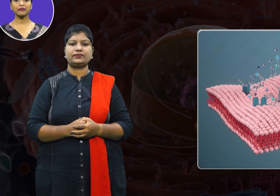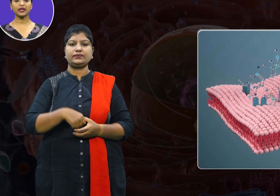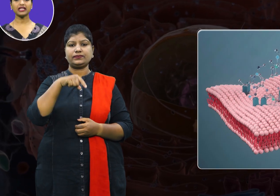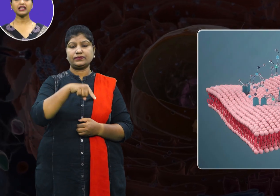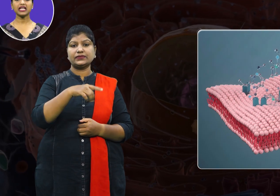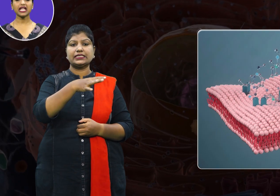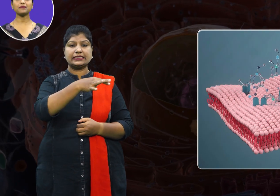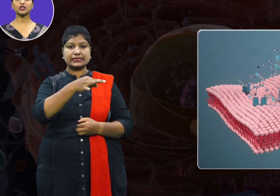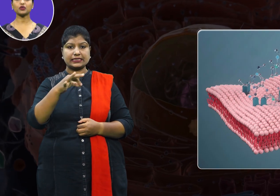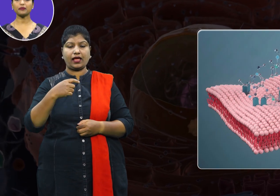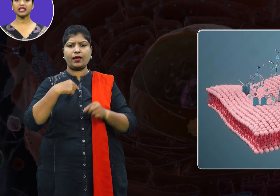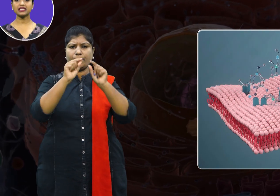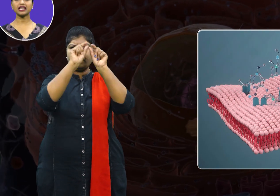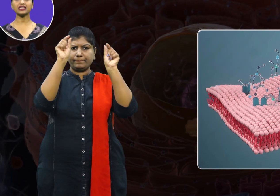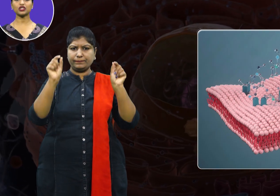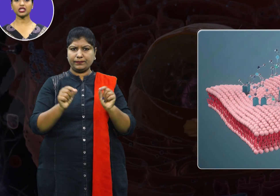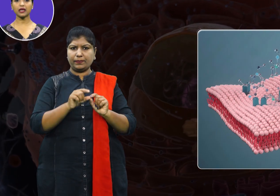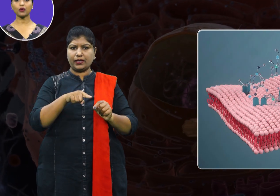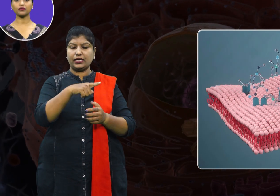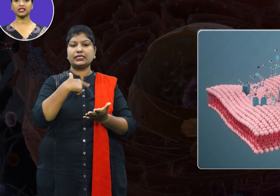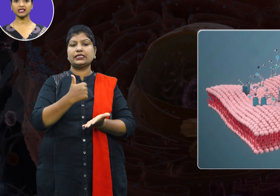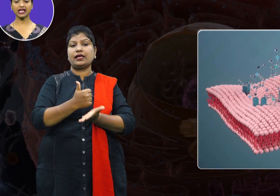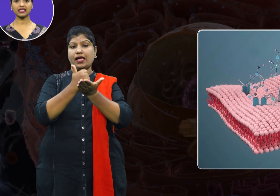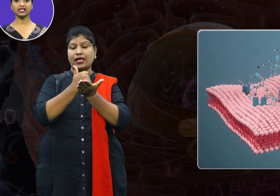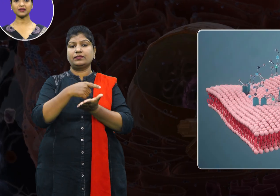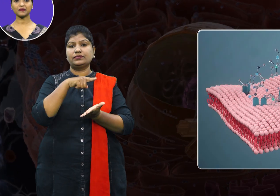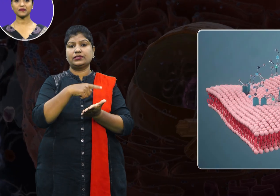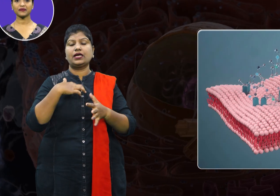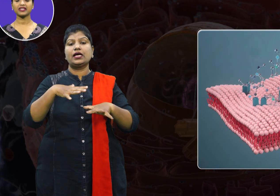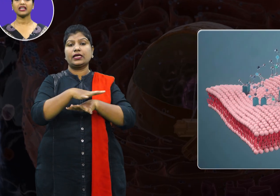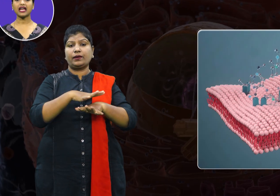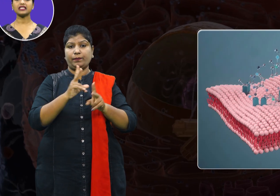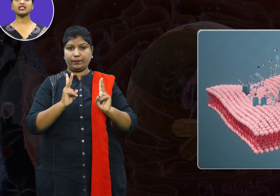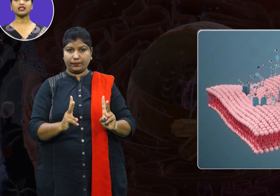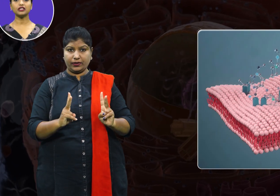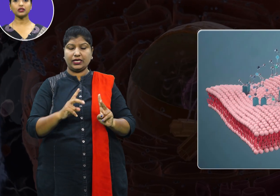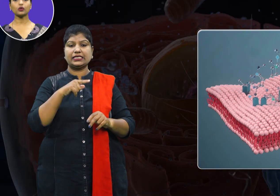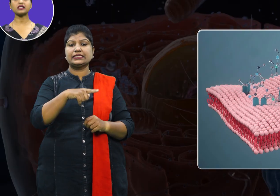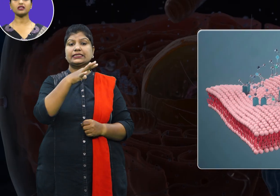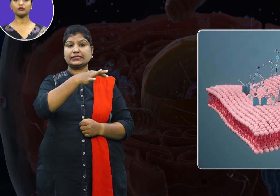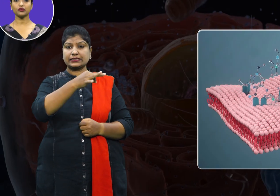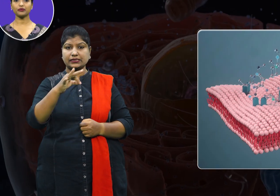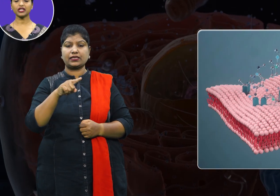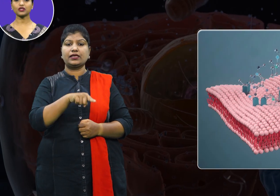Cell membrane helps to maintain the shape of the cell and it controls the movement